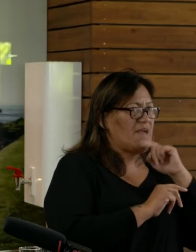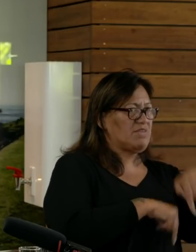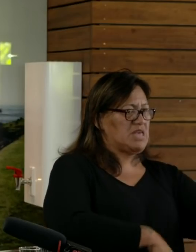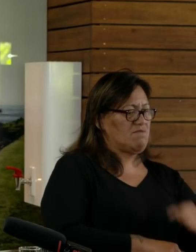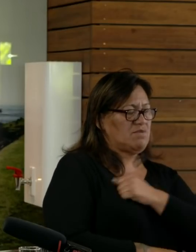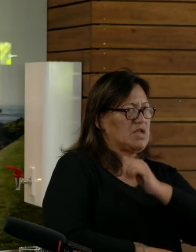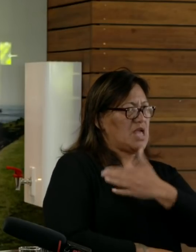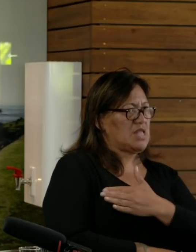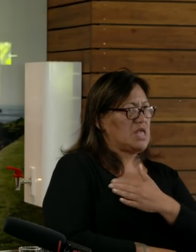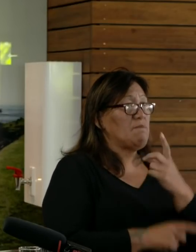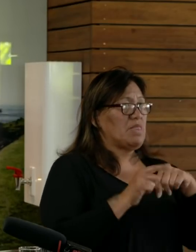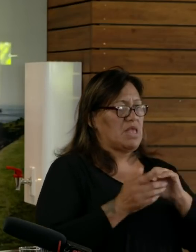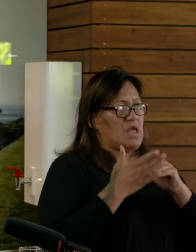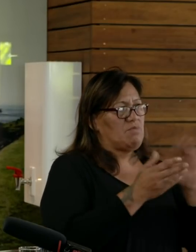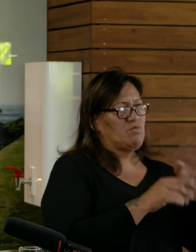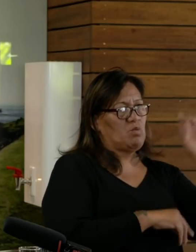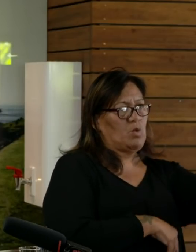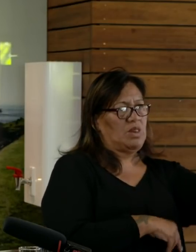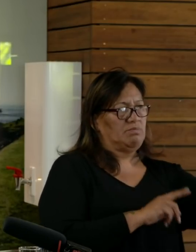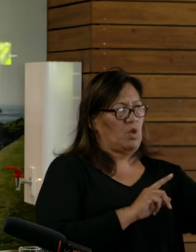in Whakatane and in Auckland.